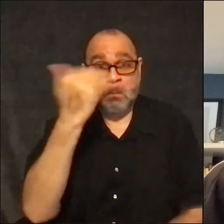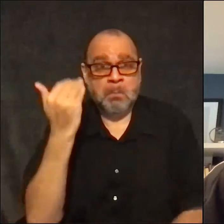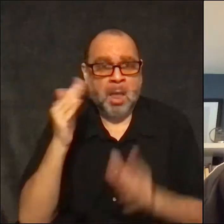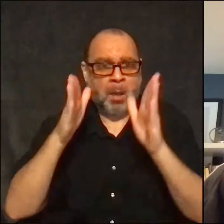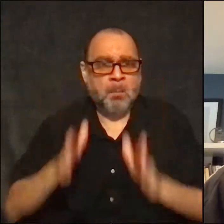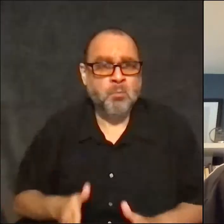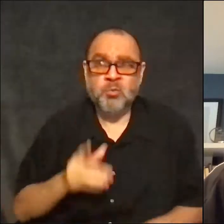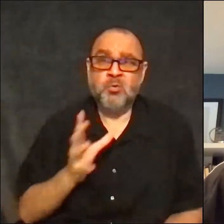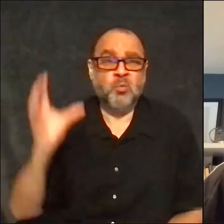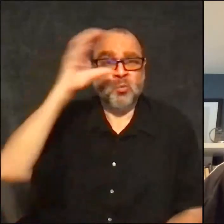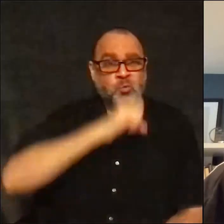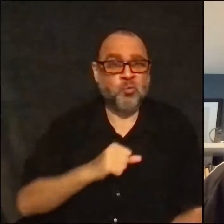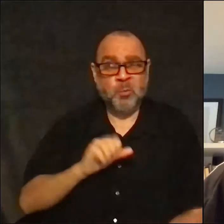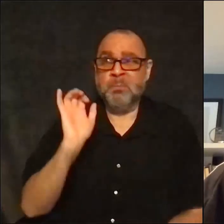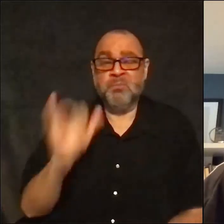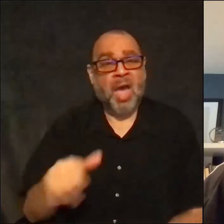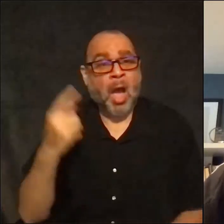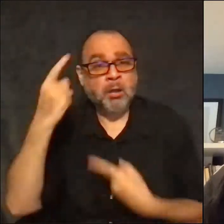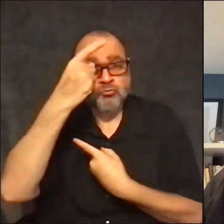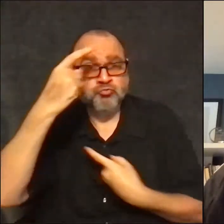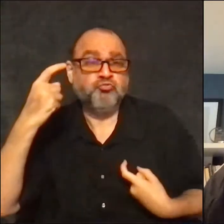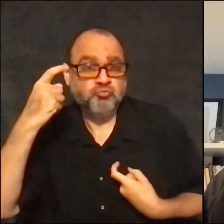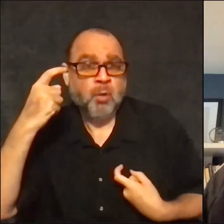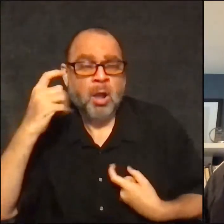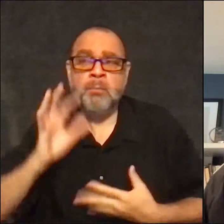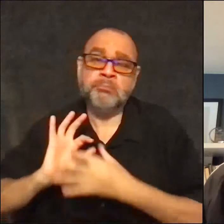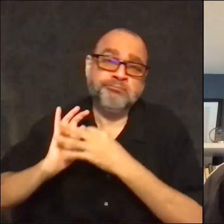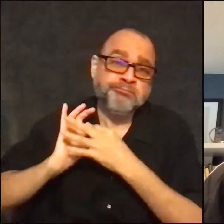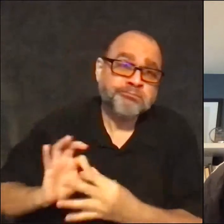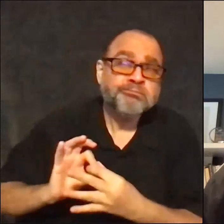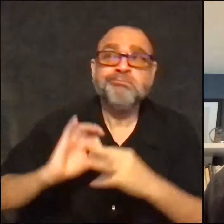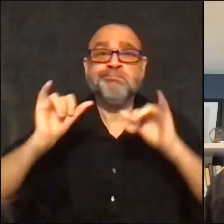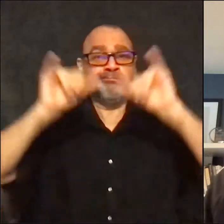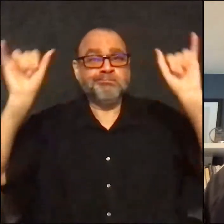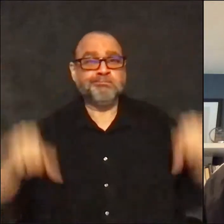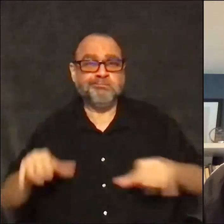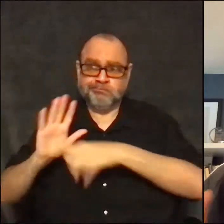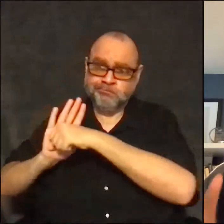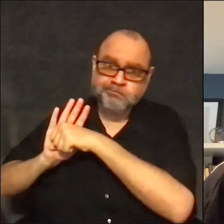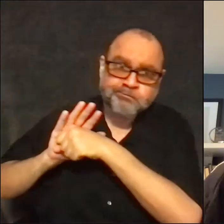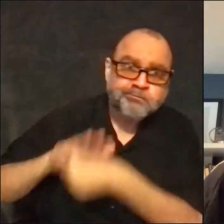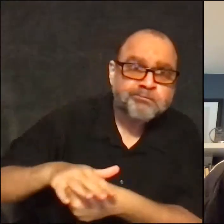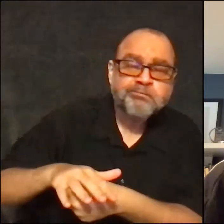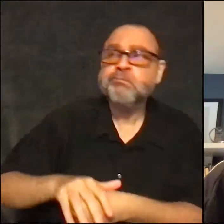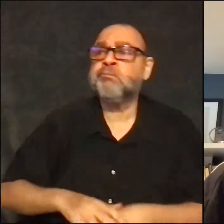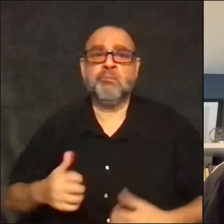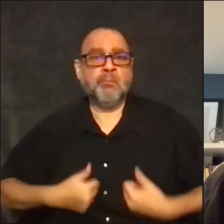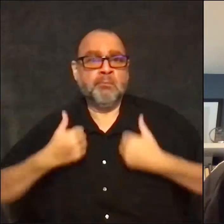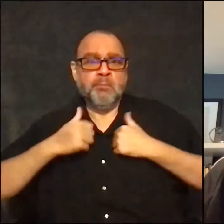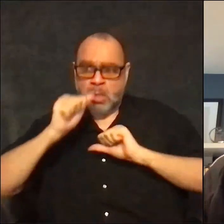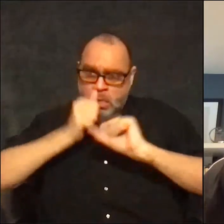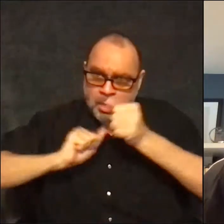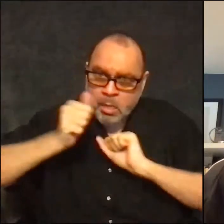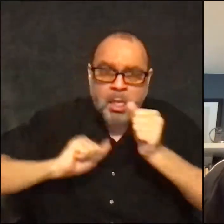now, that trauma is associated with a life of oppression and hardship rooted probably in childhood.